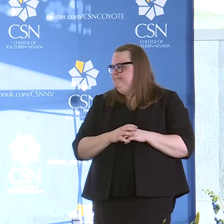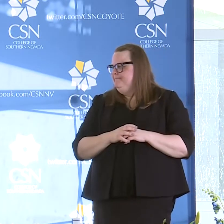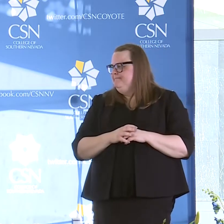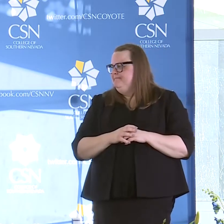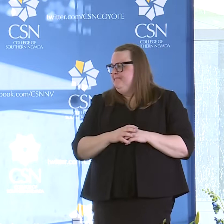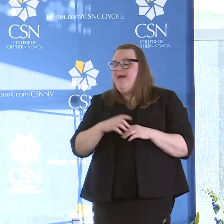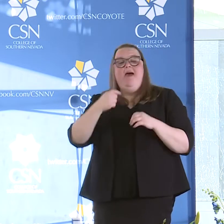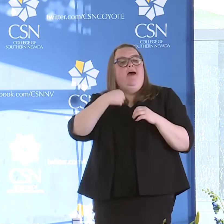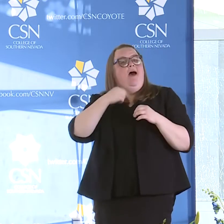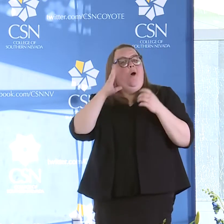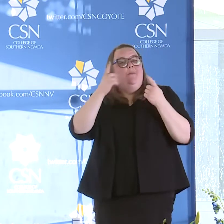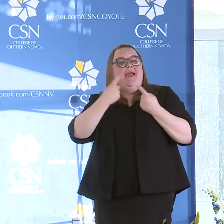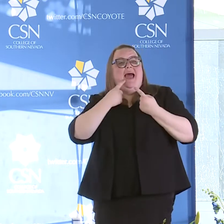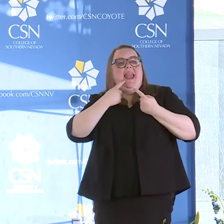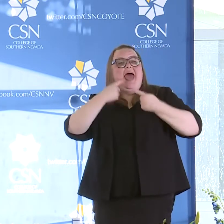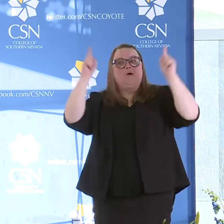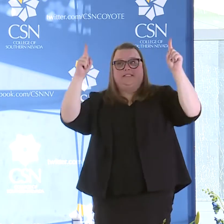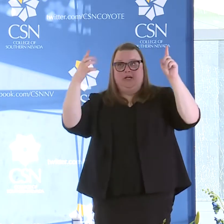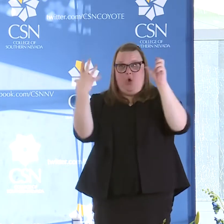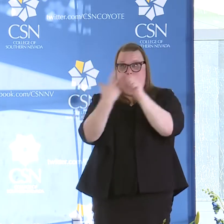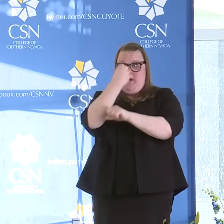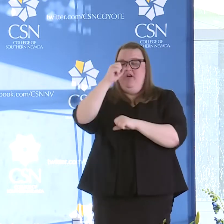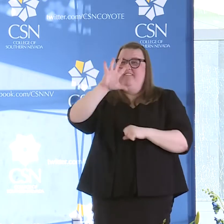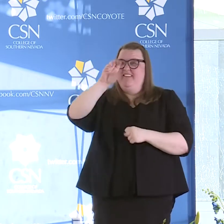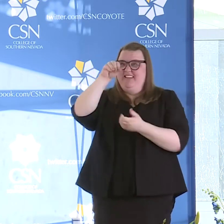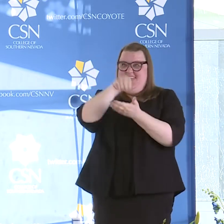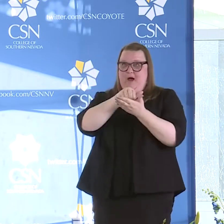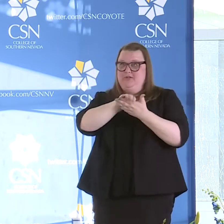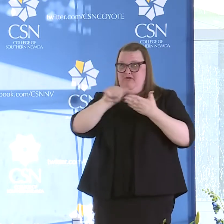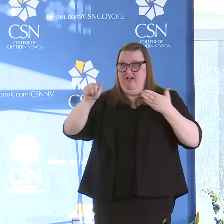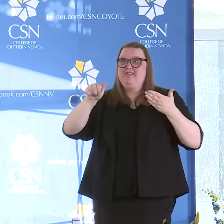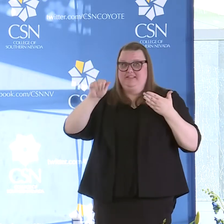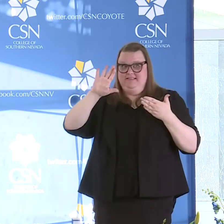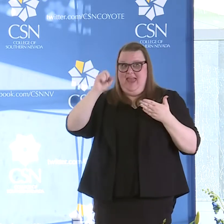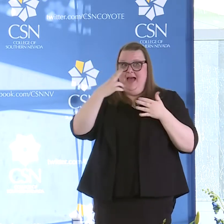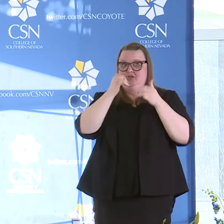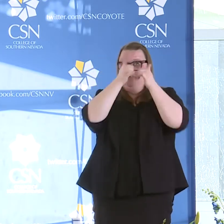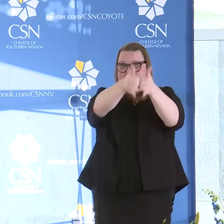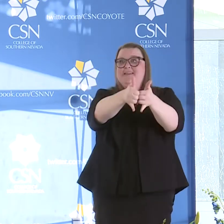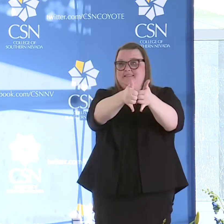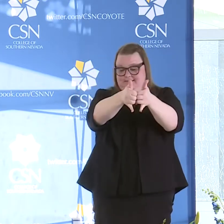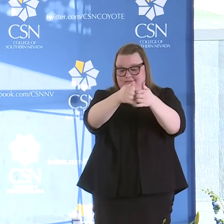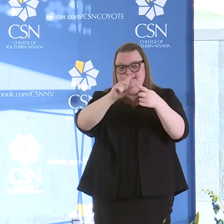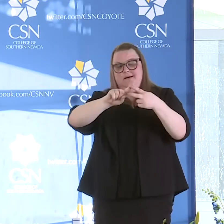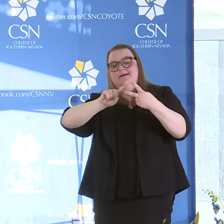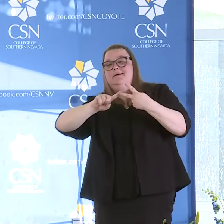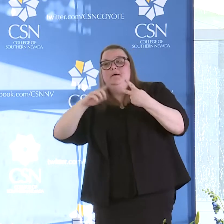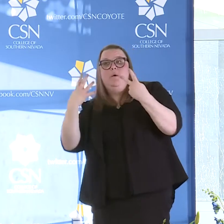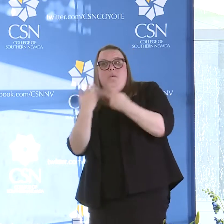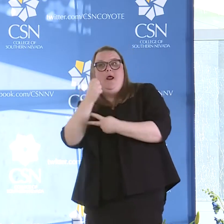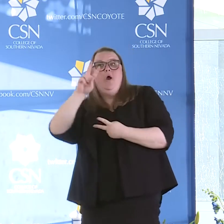I will be announcing the winner of the $50,000 cash prize and the winner of the